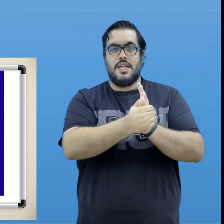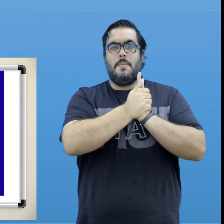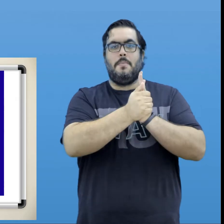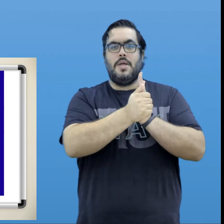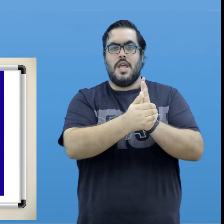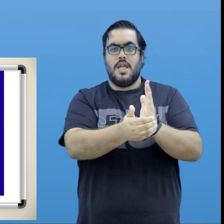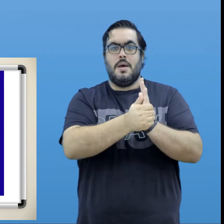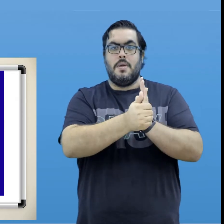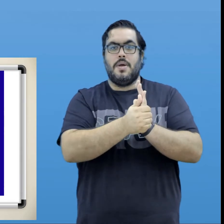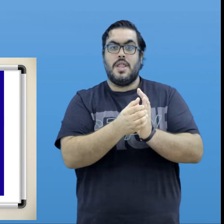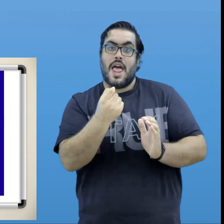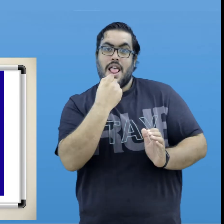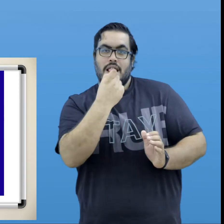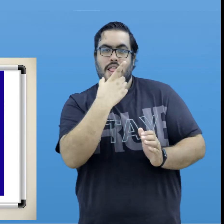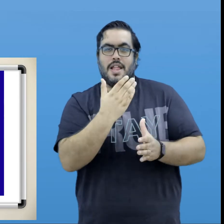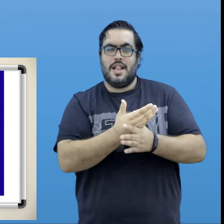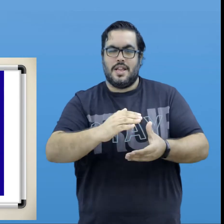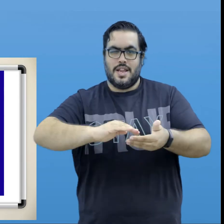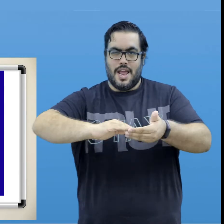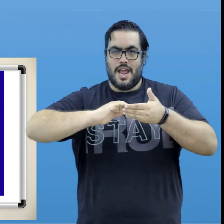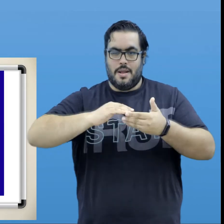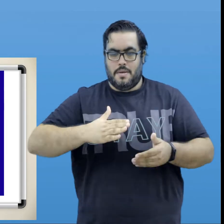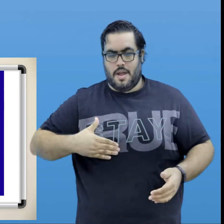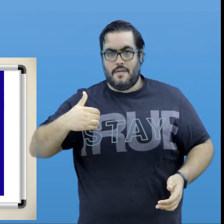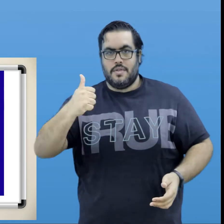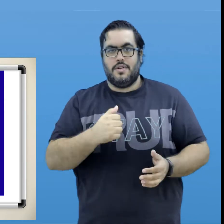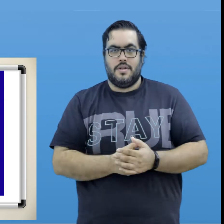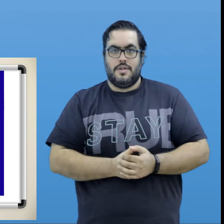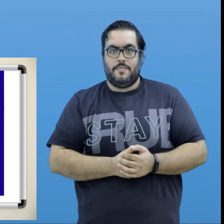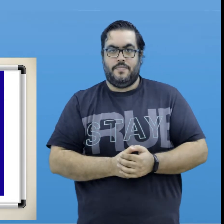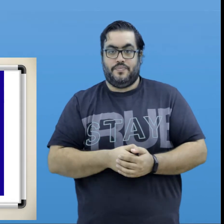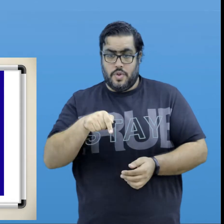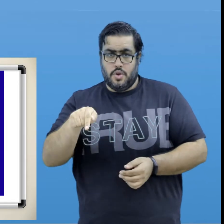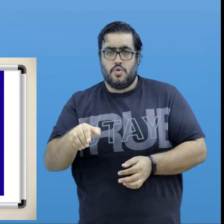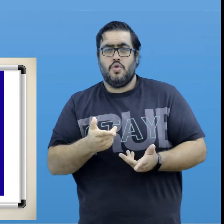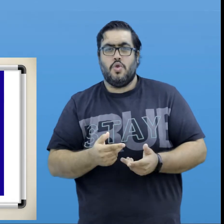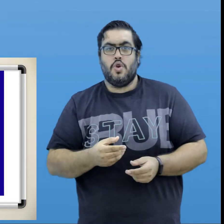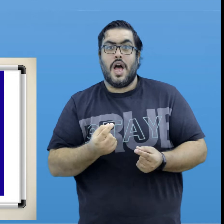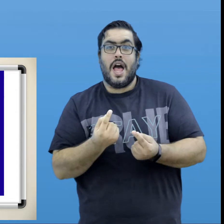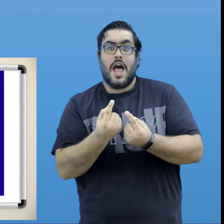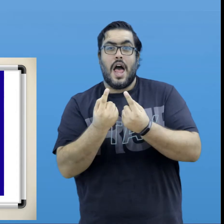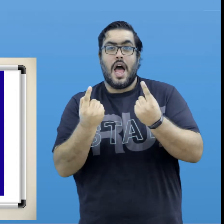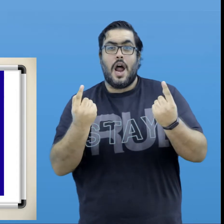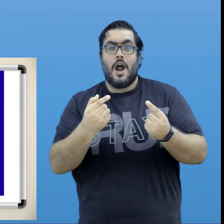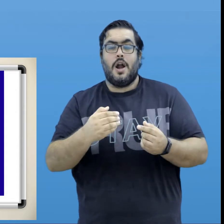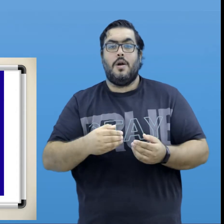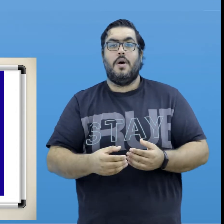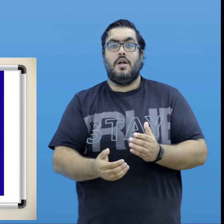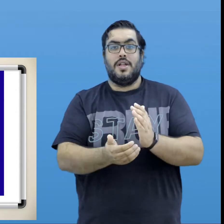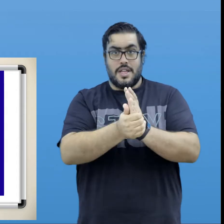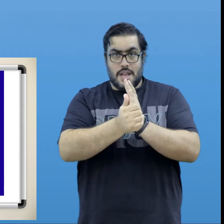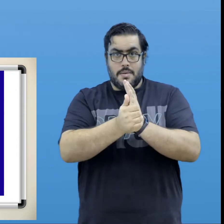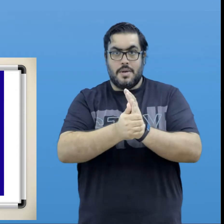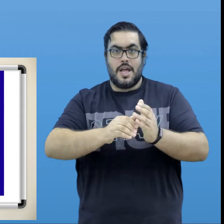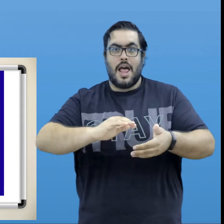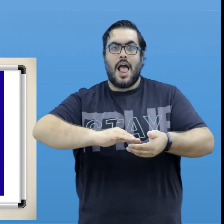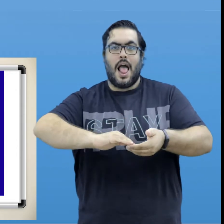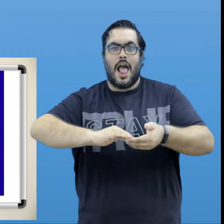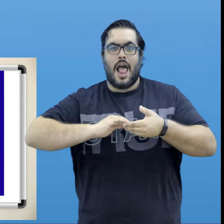person's diet. For example, herbal supplements may relieve symptoms of cold and